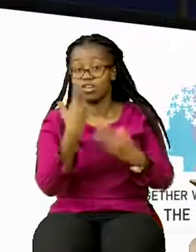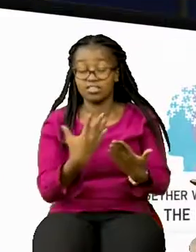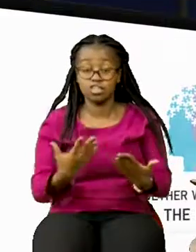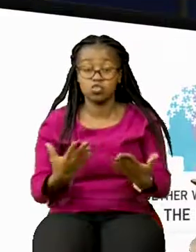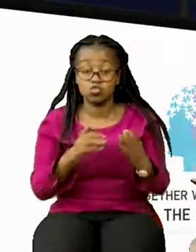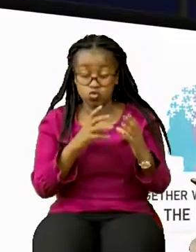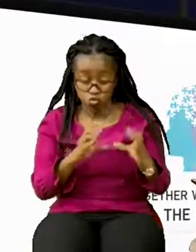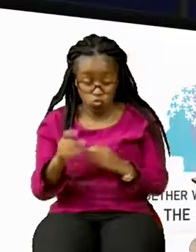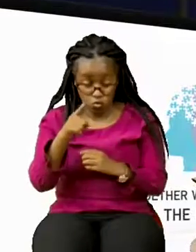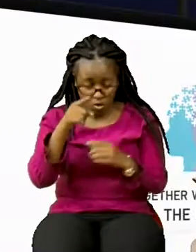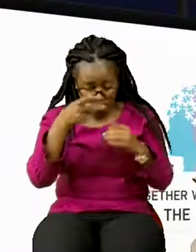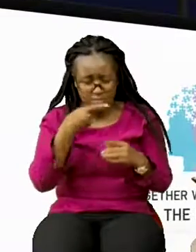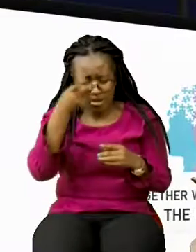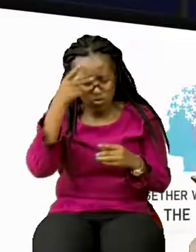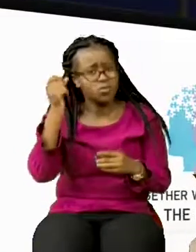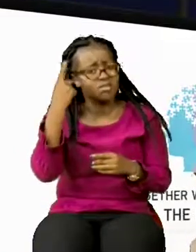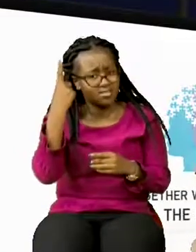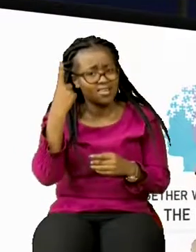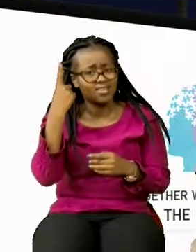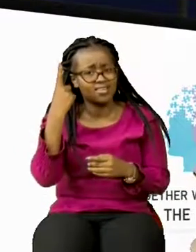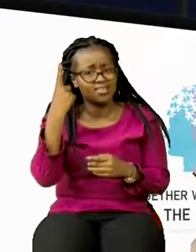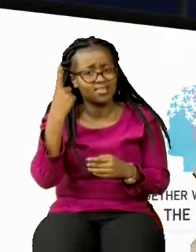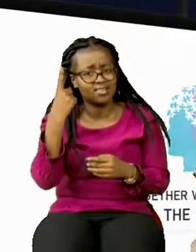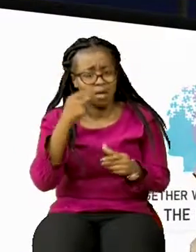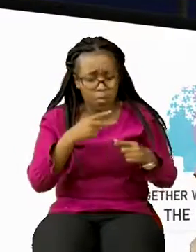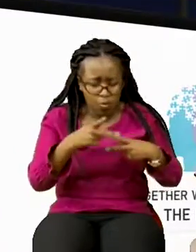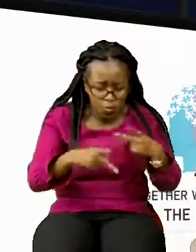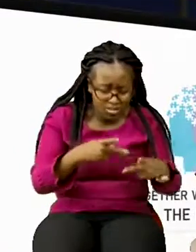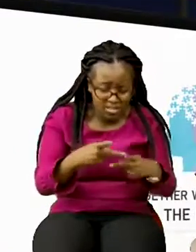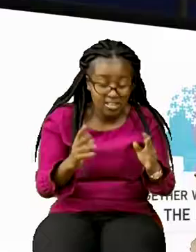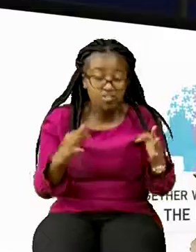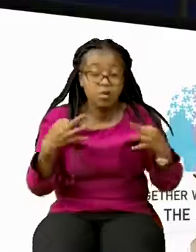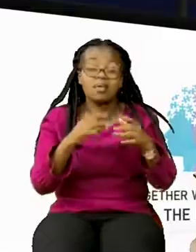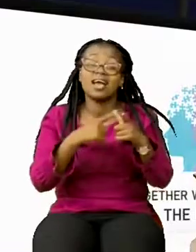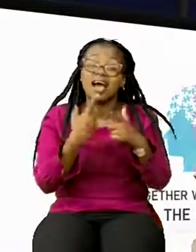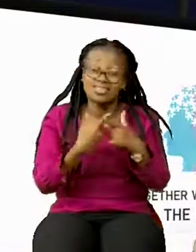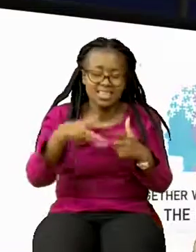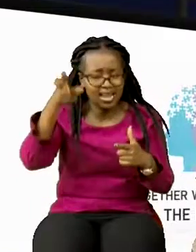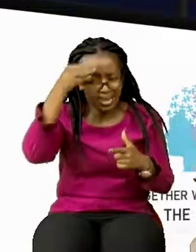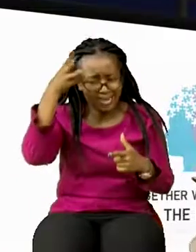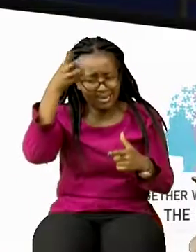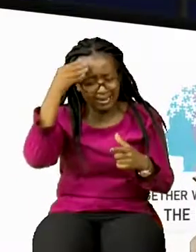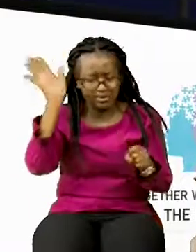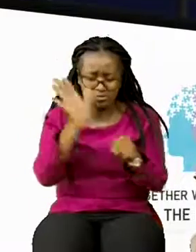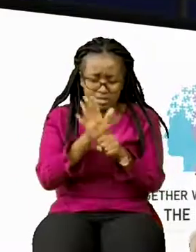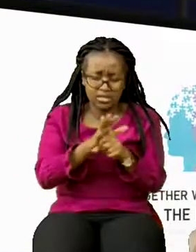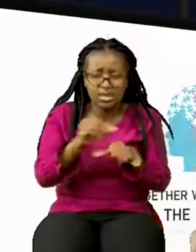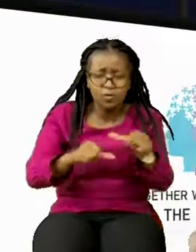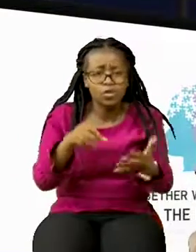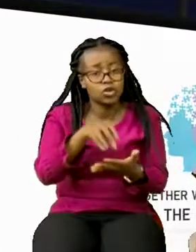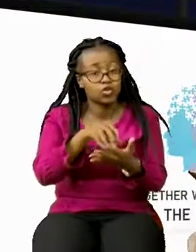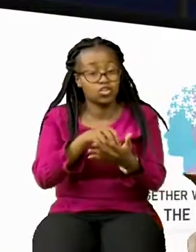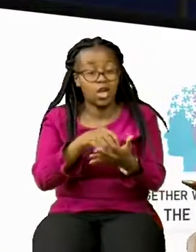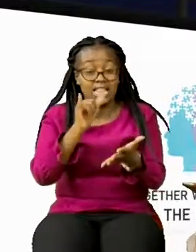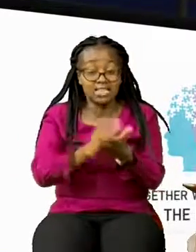you do as a parent is understand, take it in, process it as a family, and then learn as much as you can about the condition.